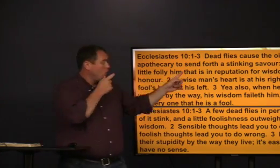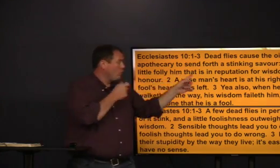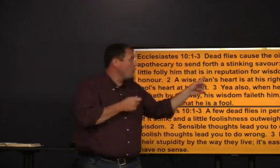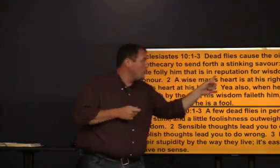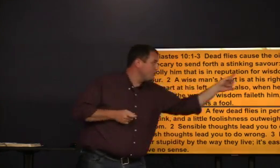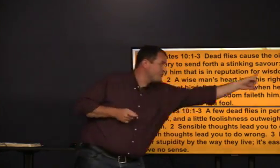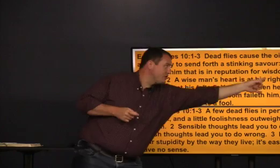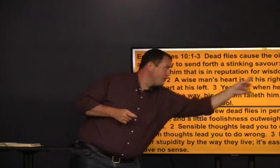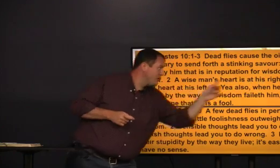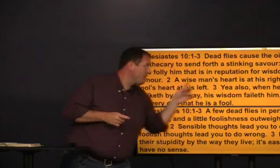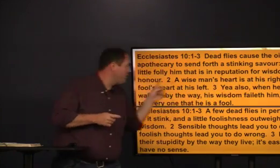whose